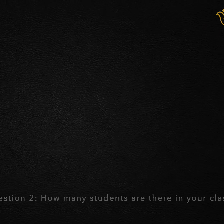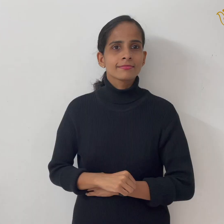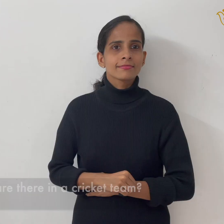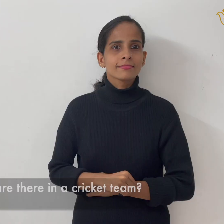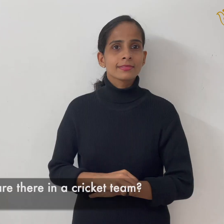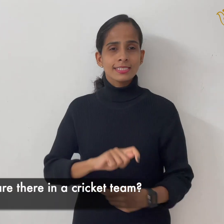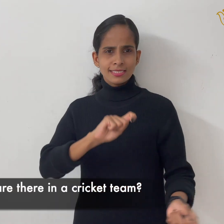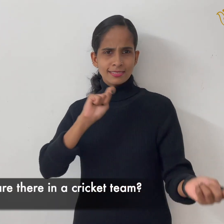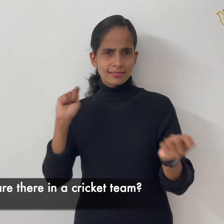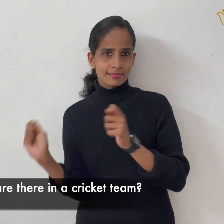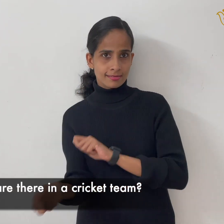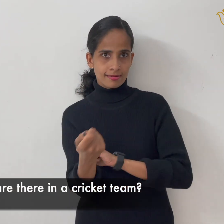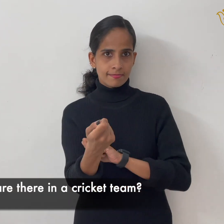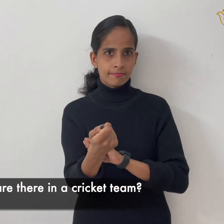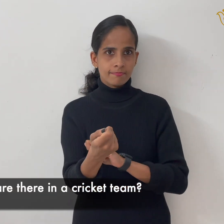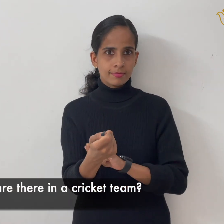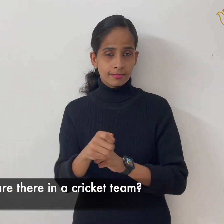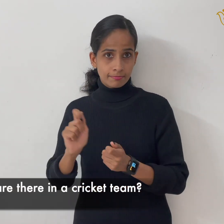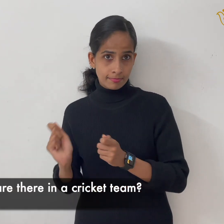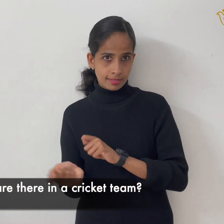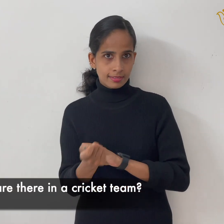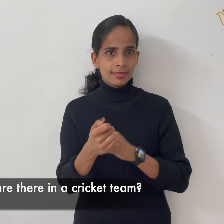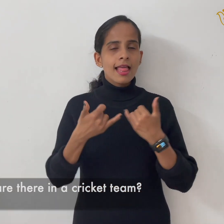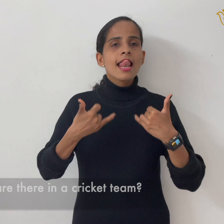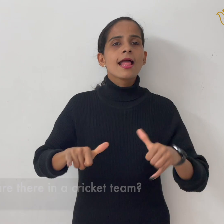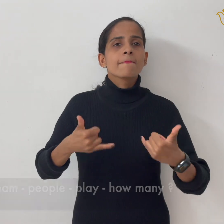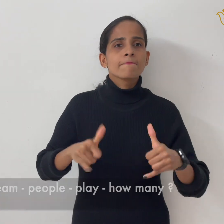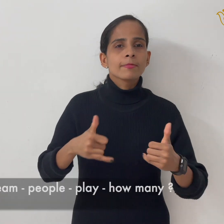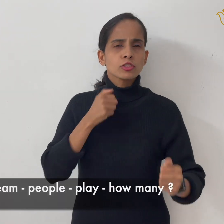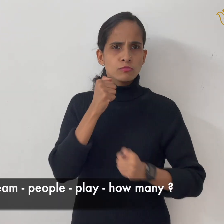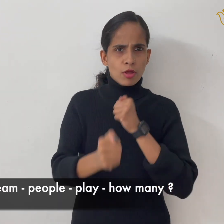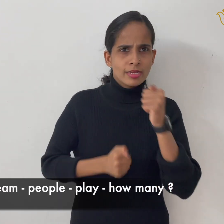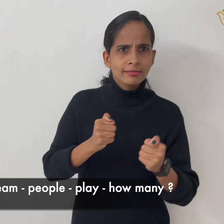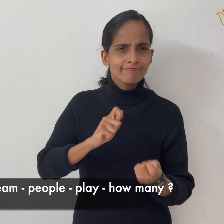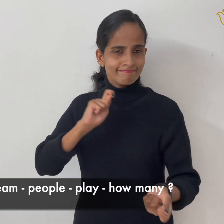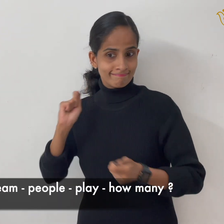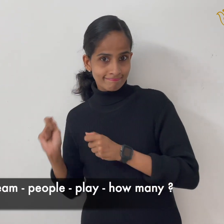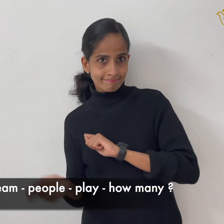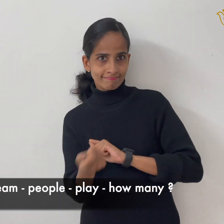How many players are there in a cricket team? Signed as cricket,